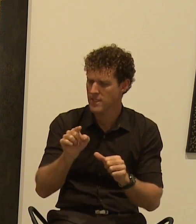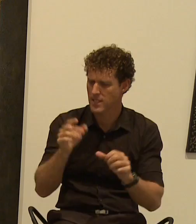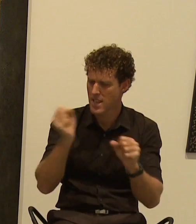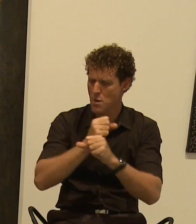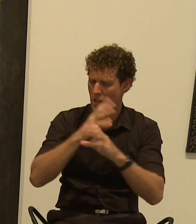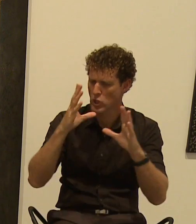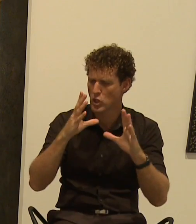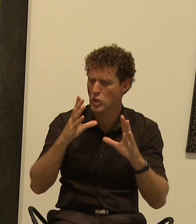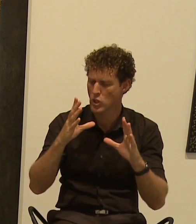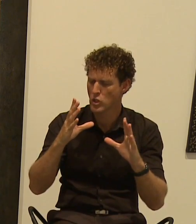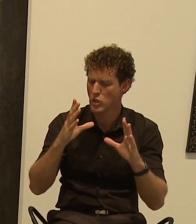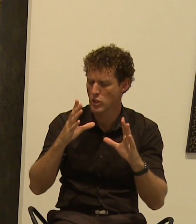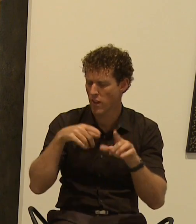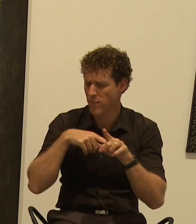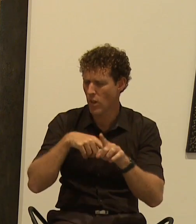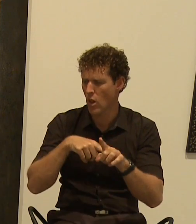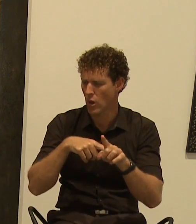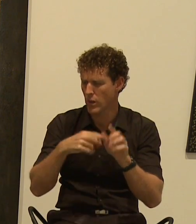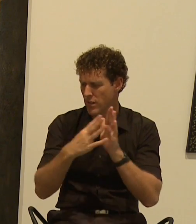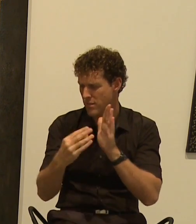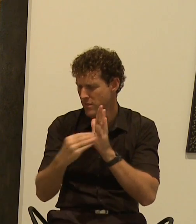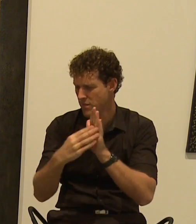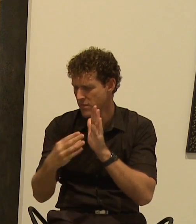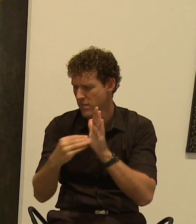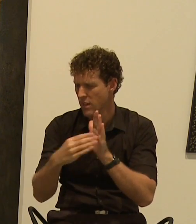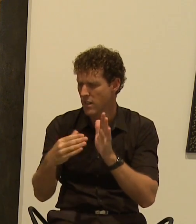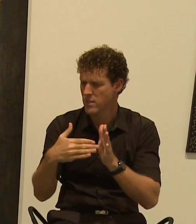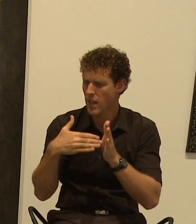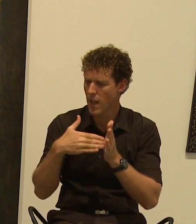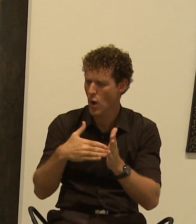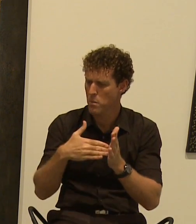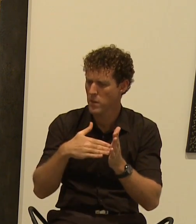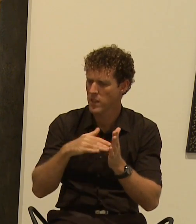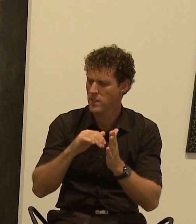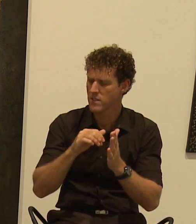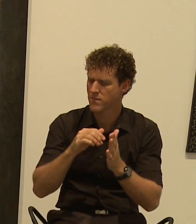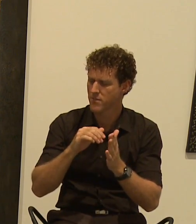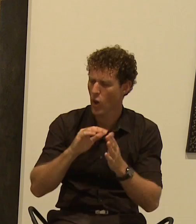image to justify his rule, you know, like.